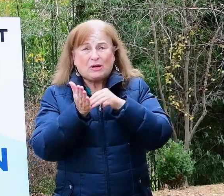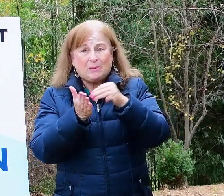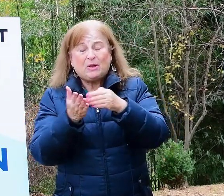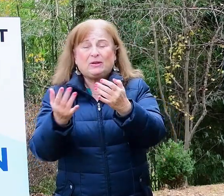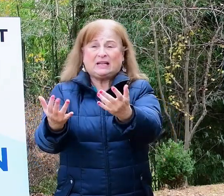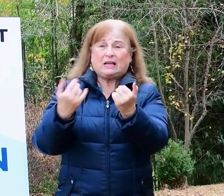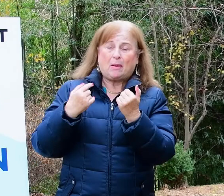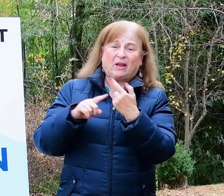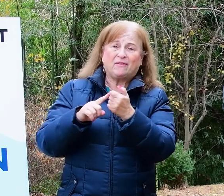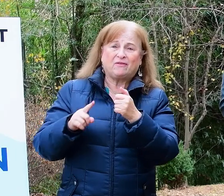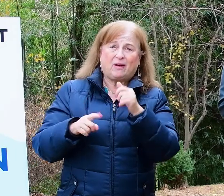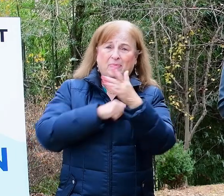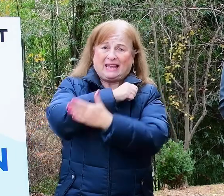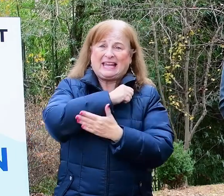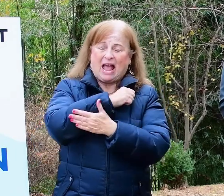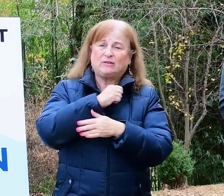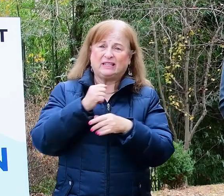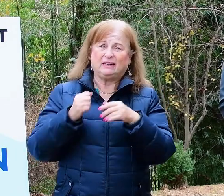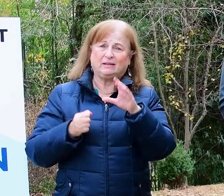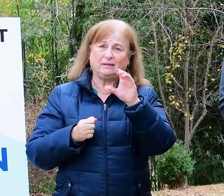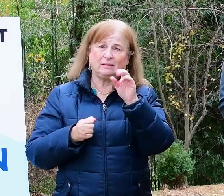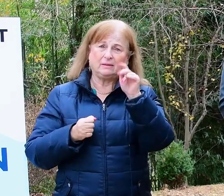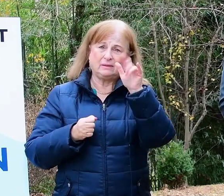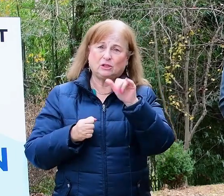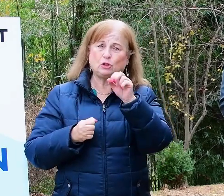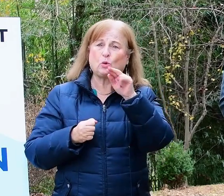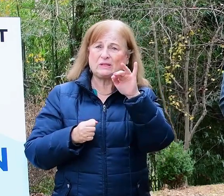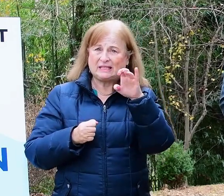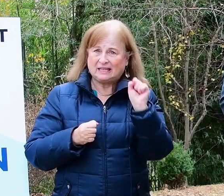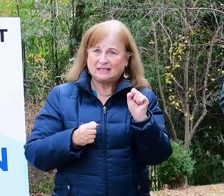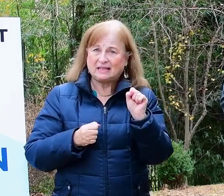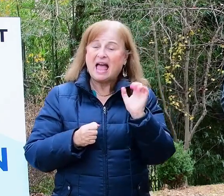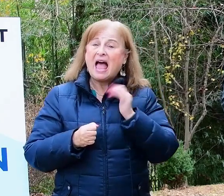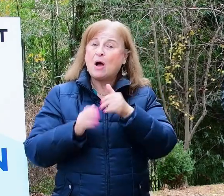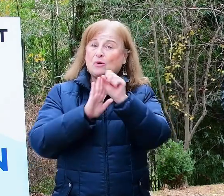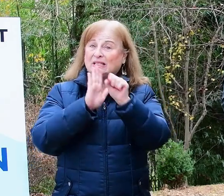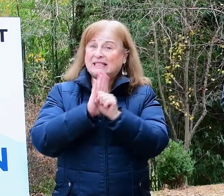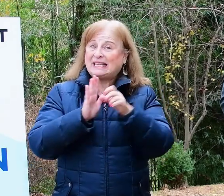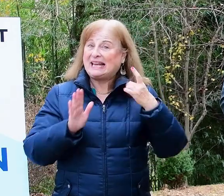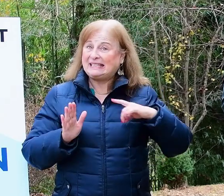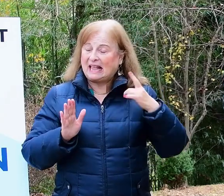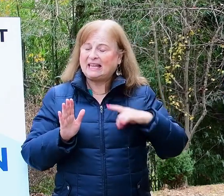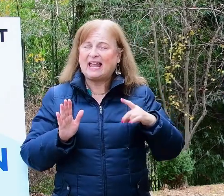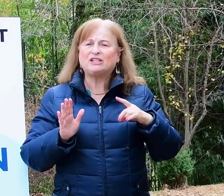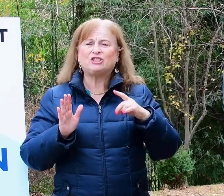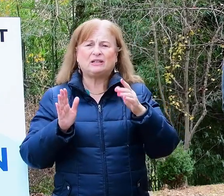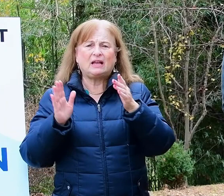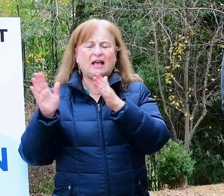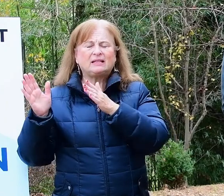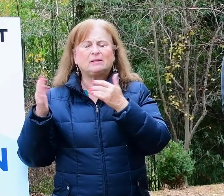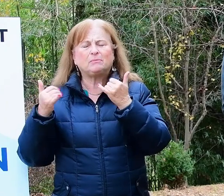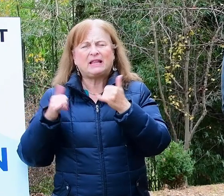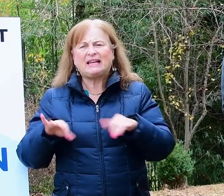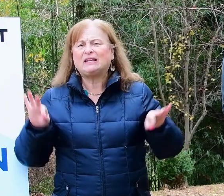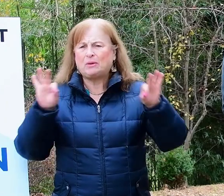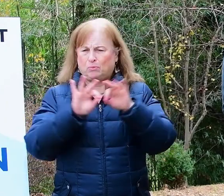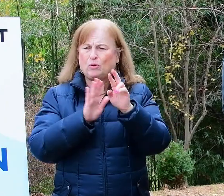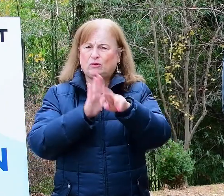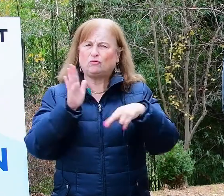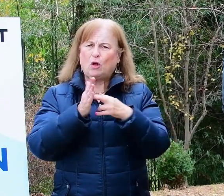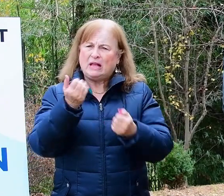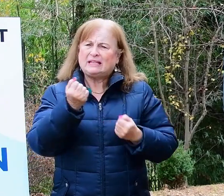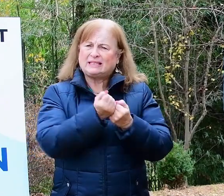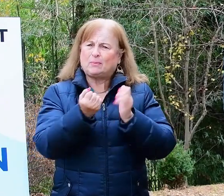coming from county sources. Our state delegation has played a crucial role in